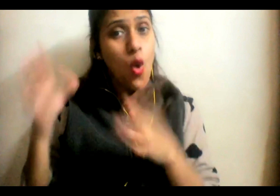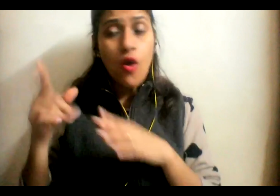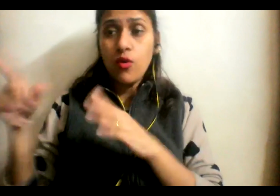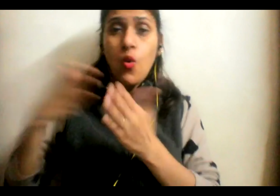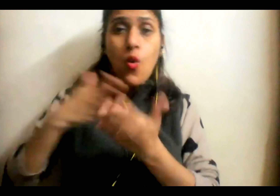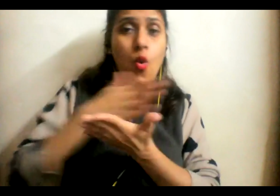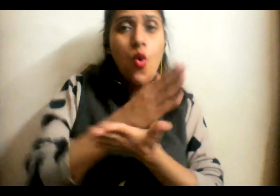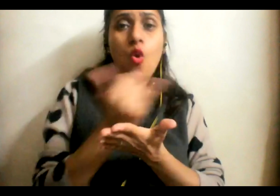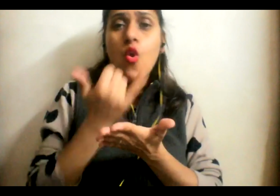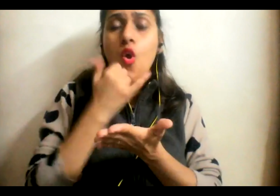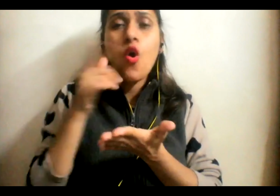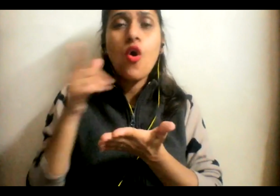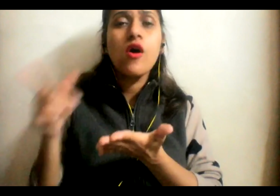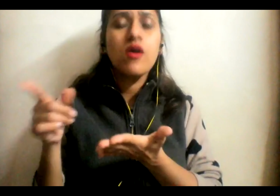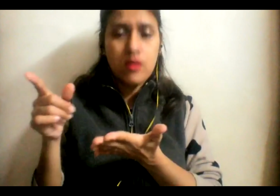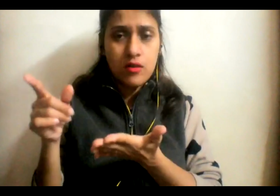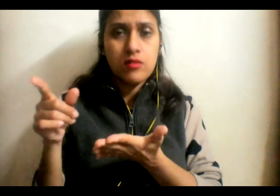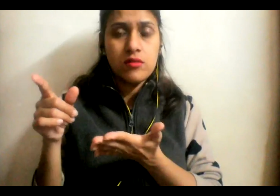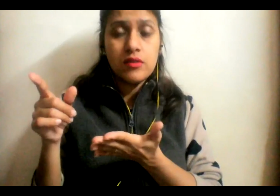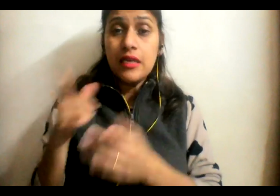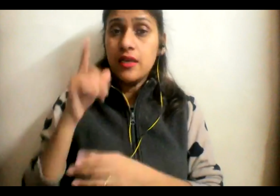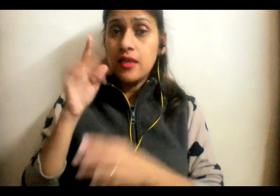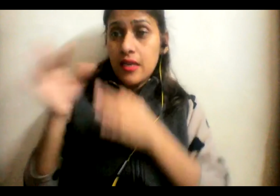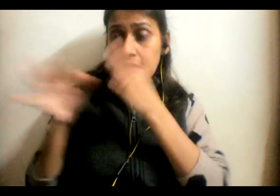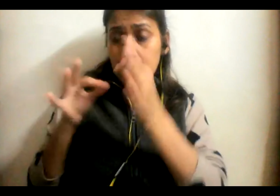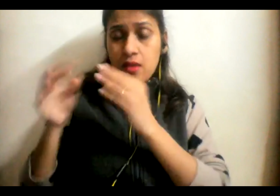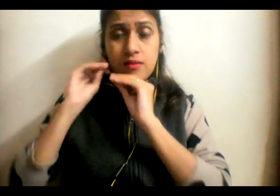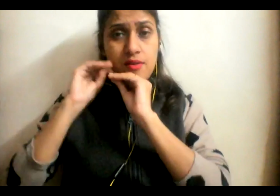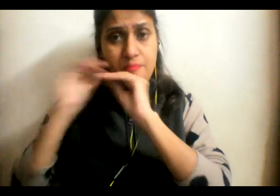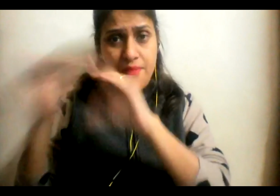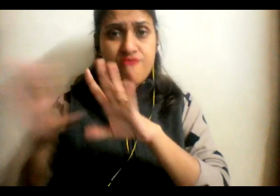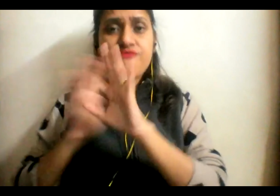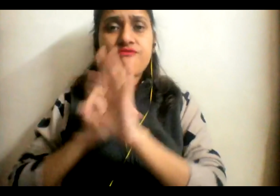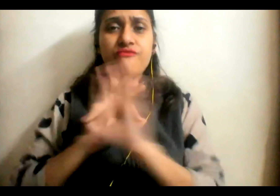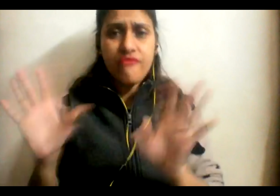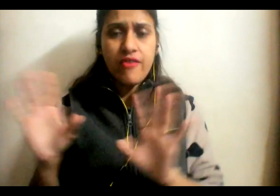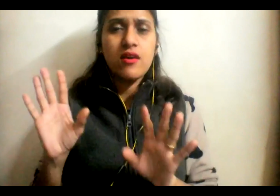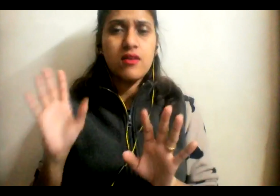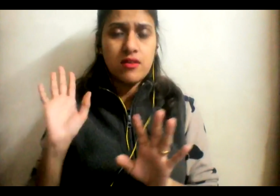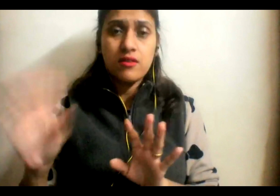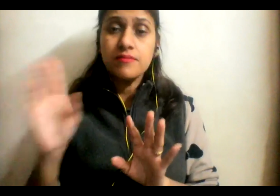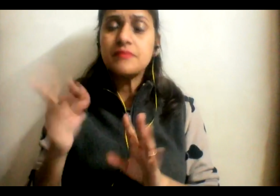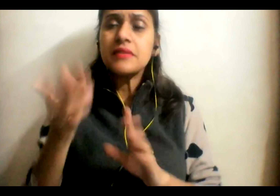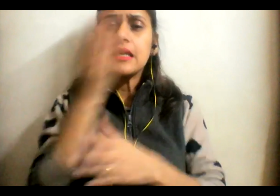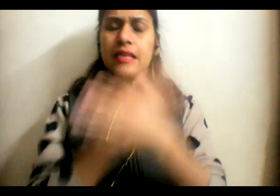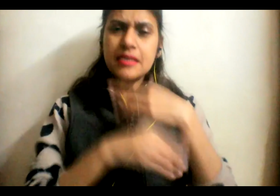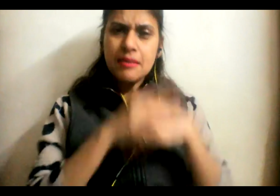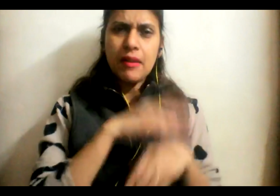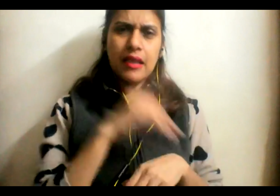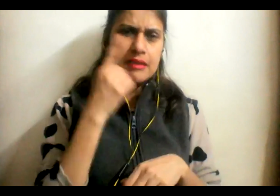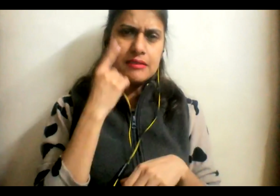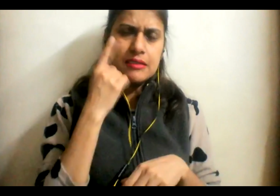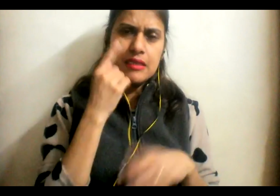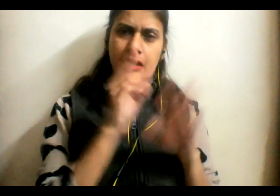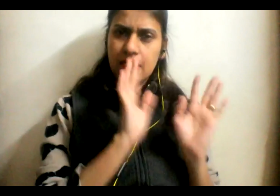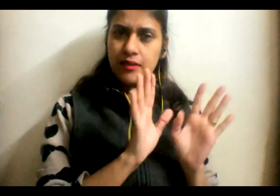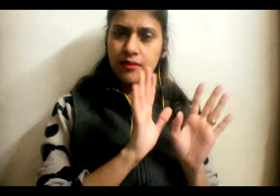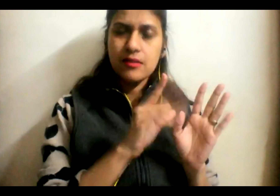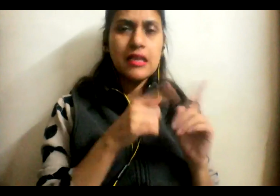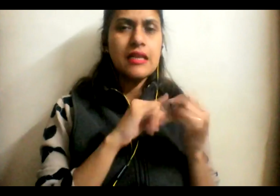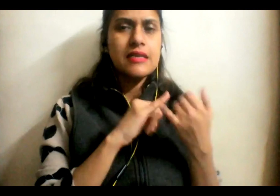law, that effort is needed. And let me tell you, disability is something that is a subject